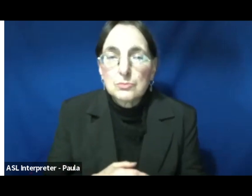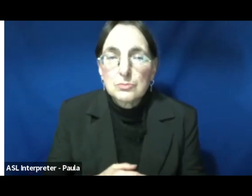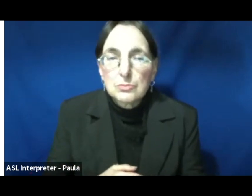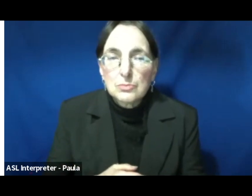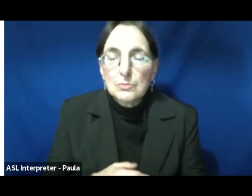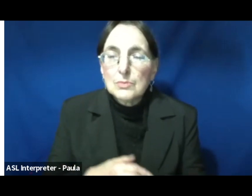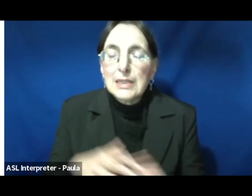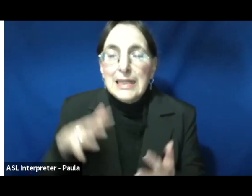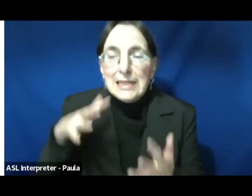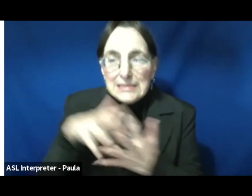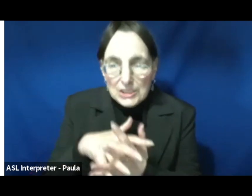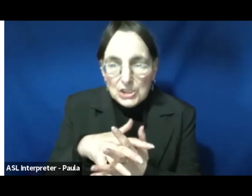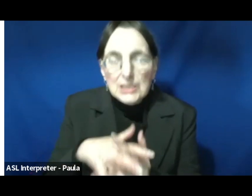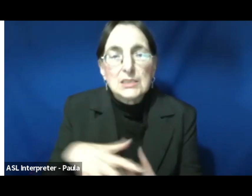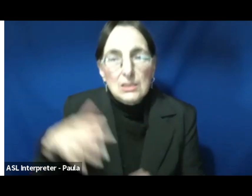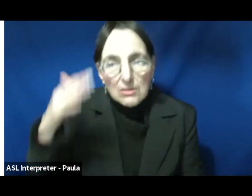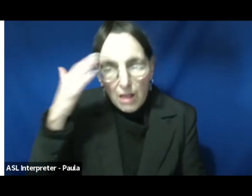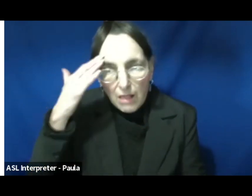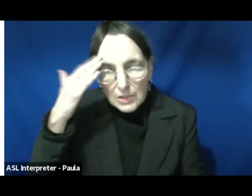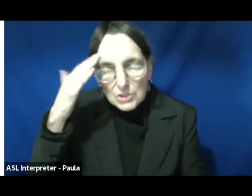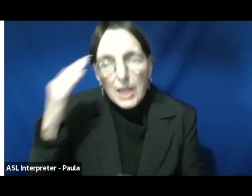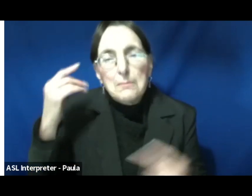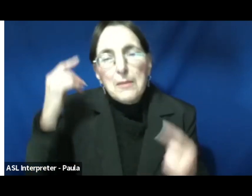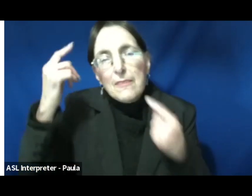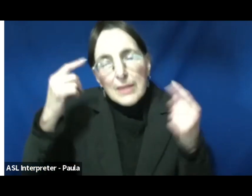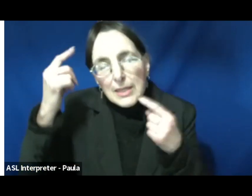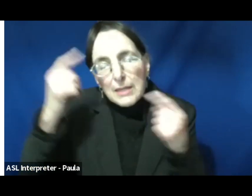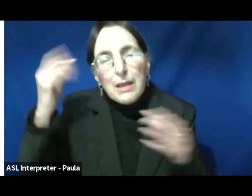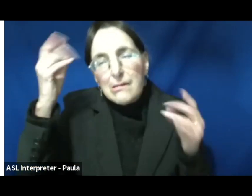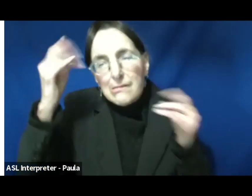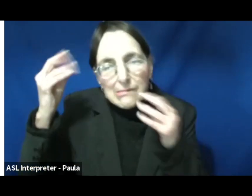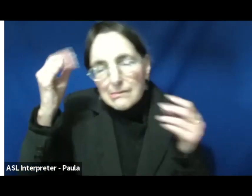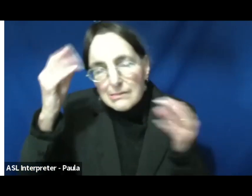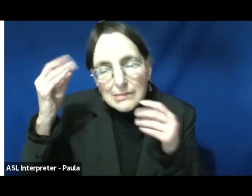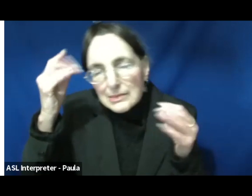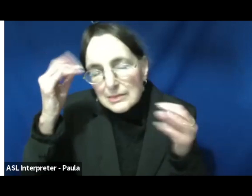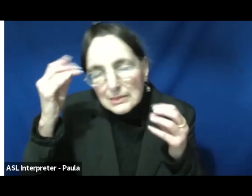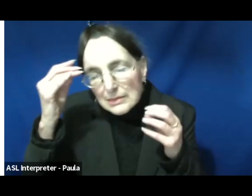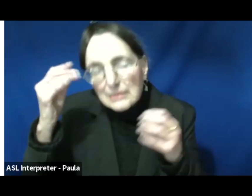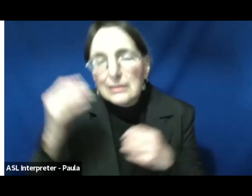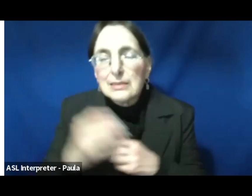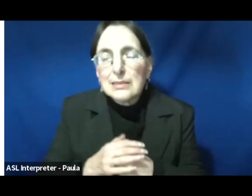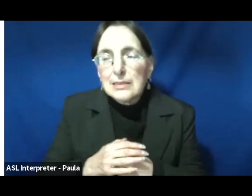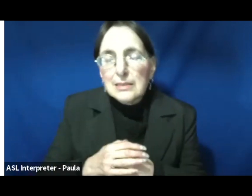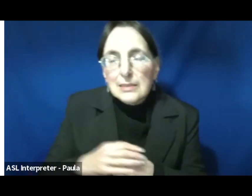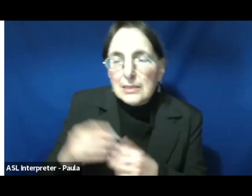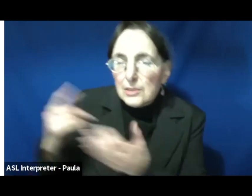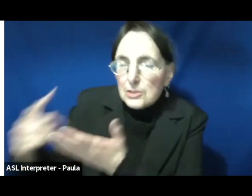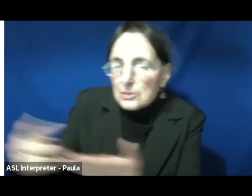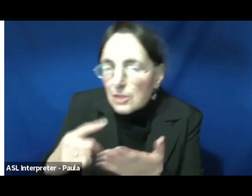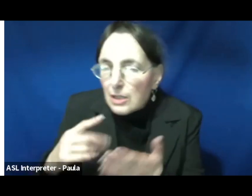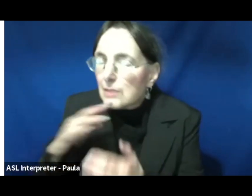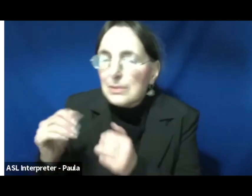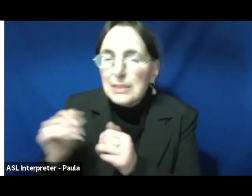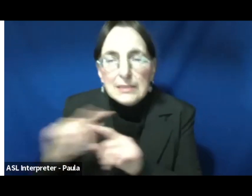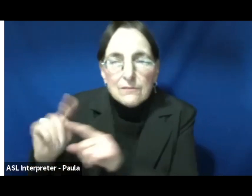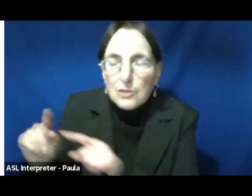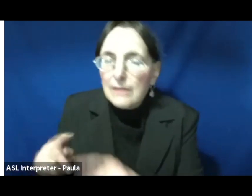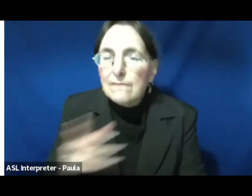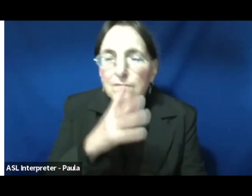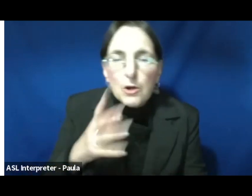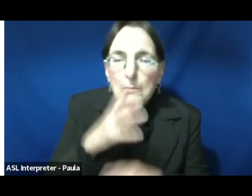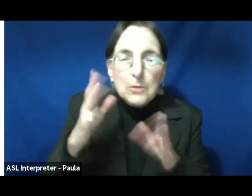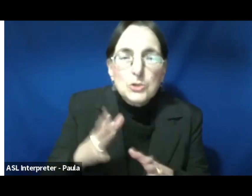indigenous knowledge, right? I've been thinking about it to myself because I've been farming and talking to farmers and consulting with different farmers across California, across the